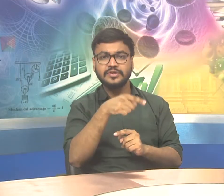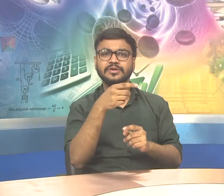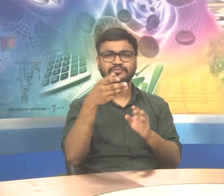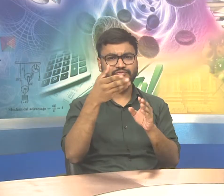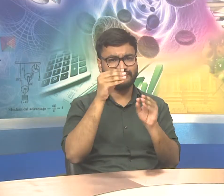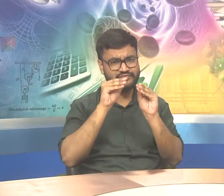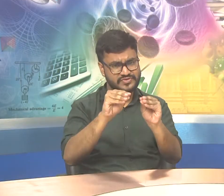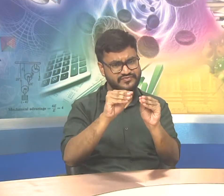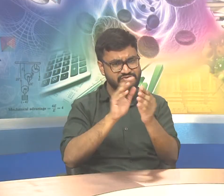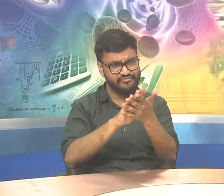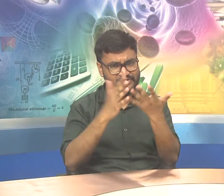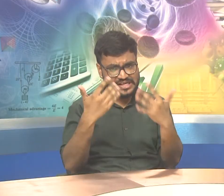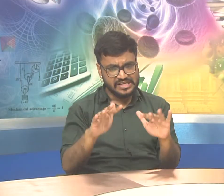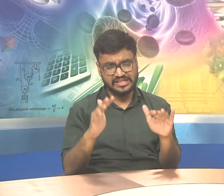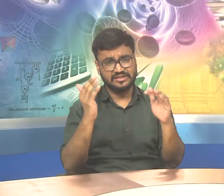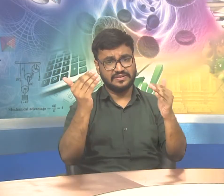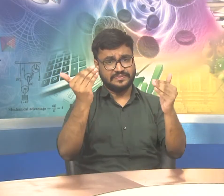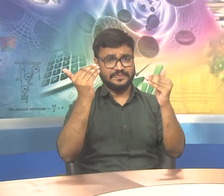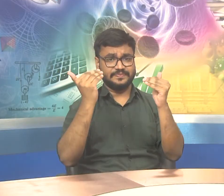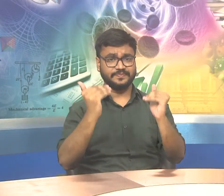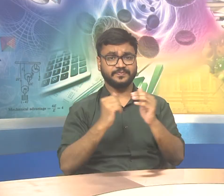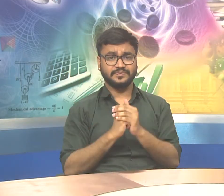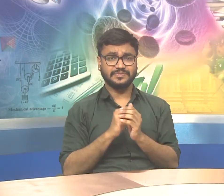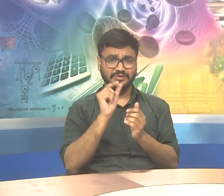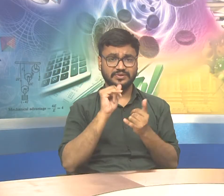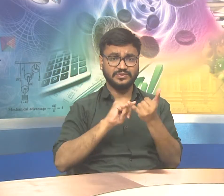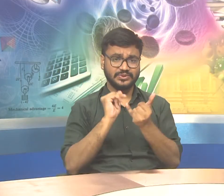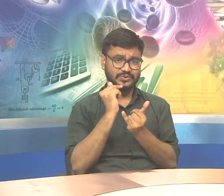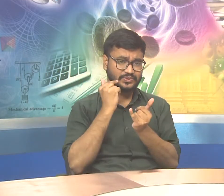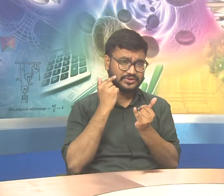And also the relation between work and energy.